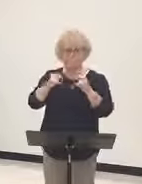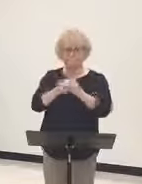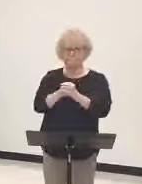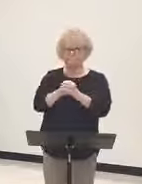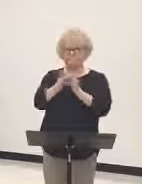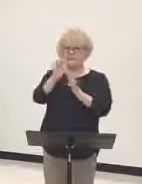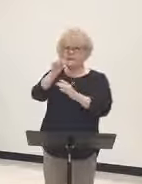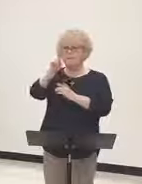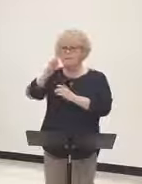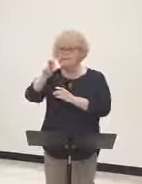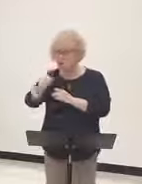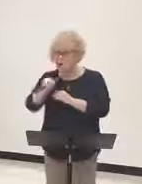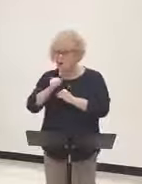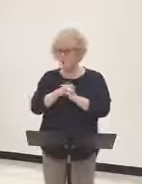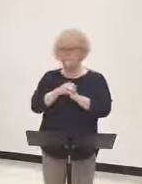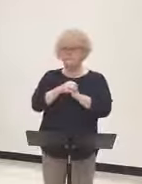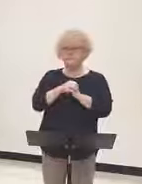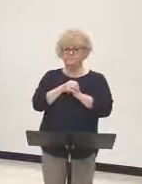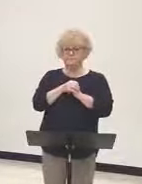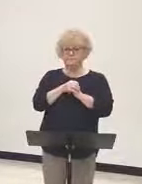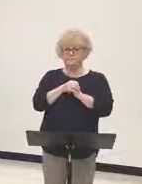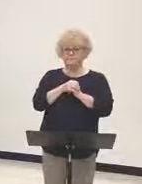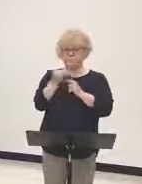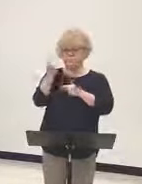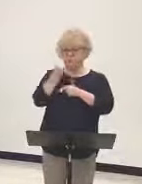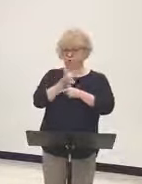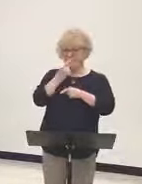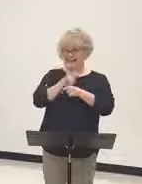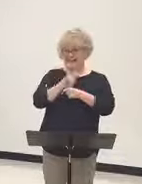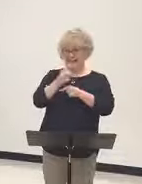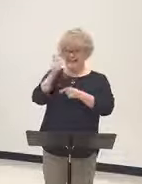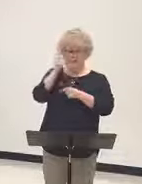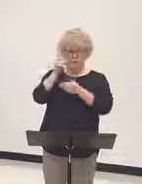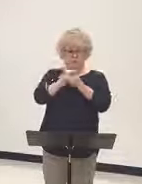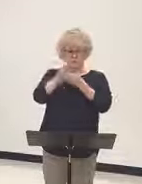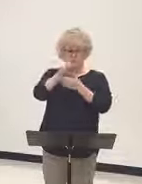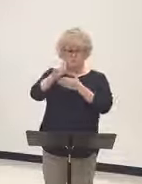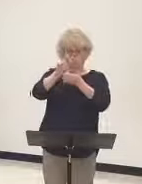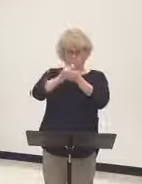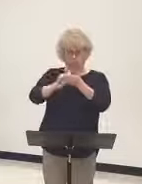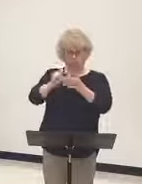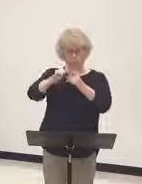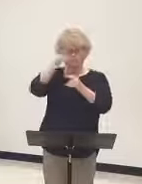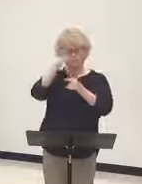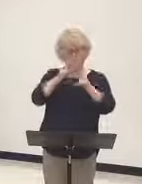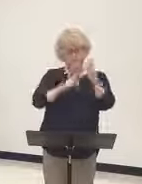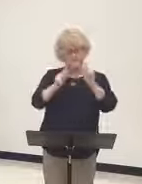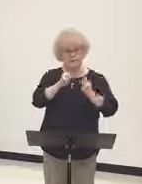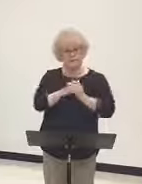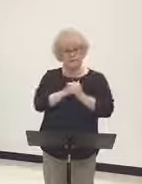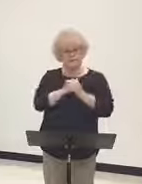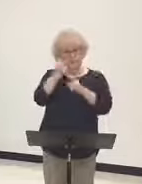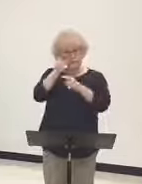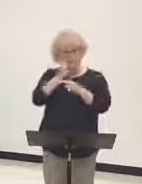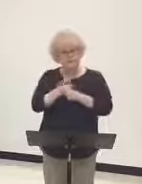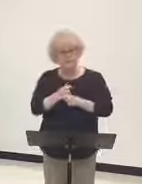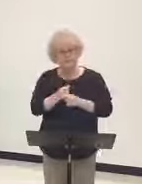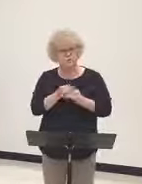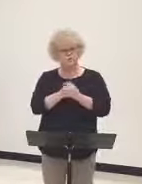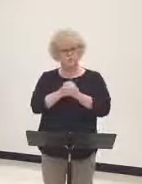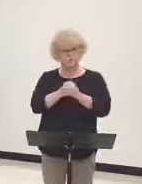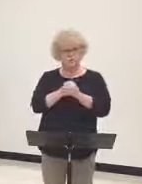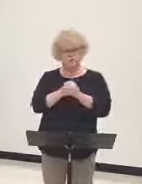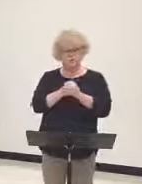in Siberia. Today we hear St. Paul writing to the Romans, "Brothers and